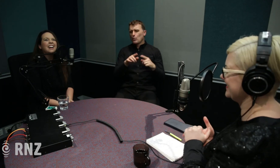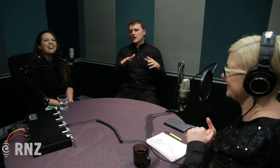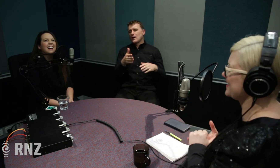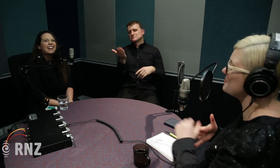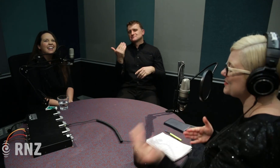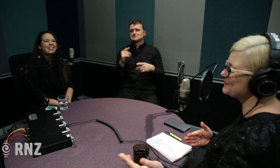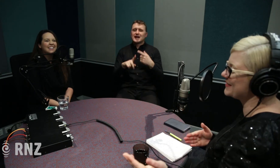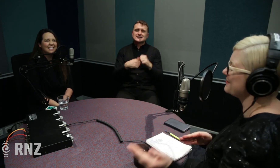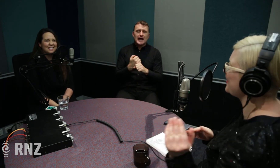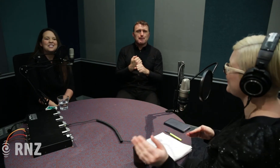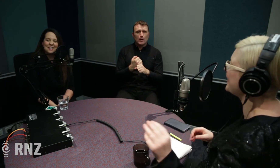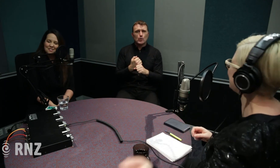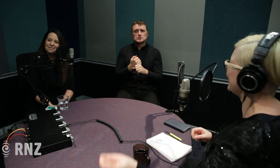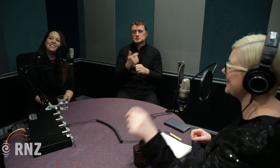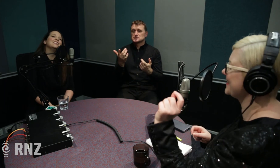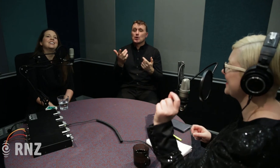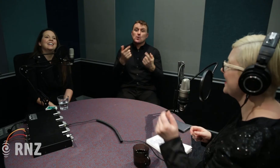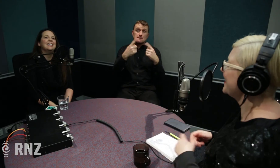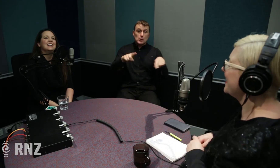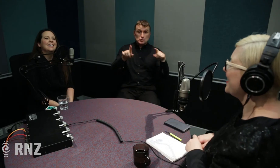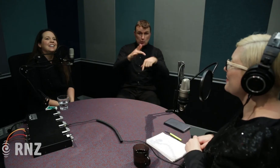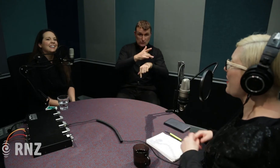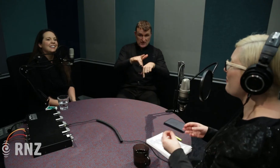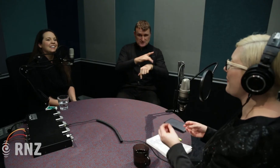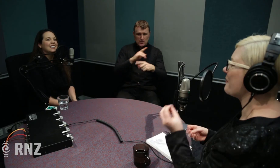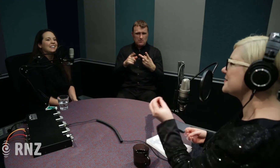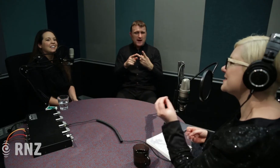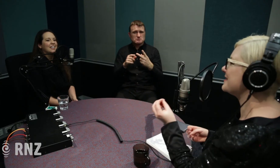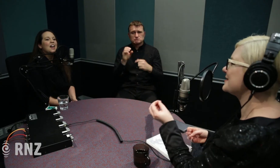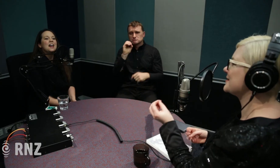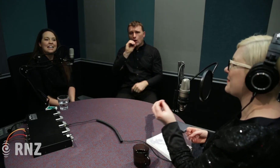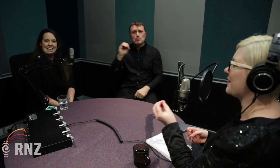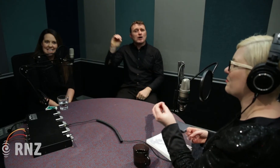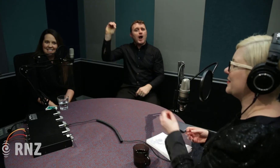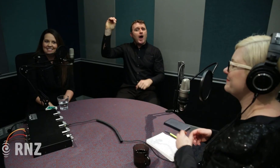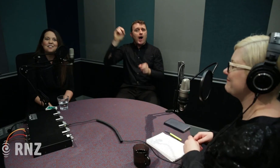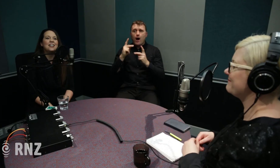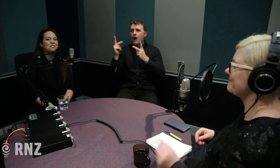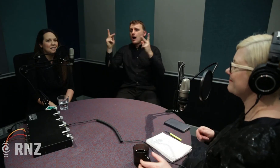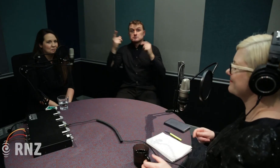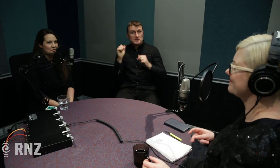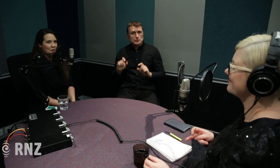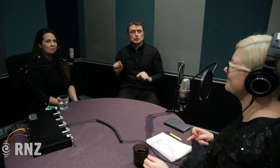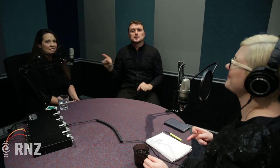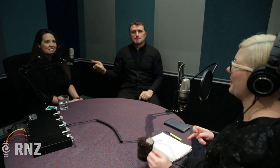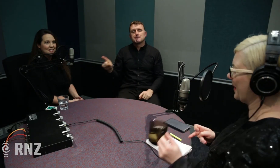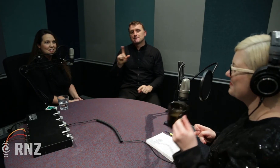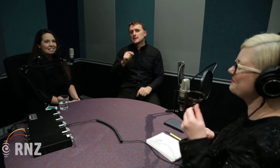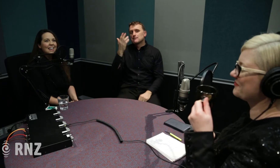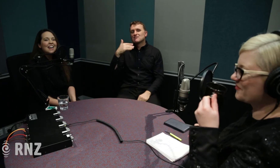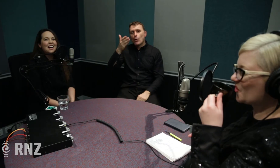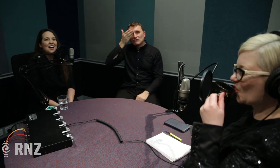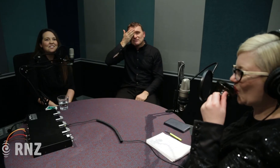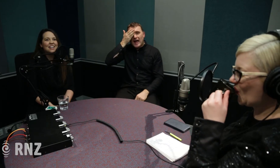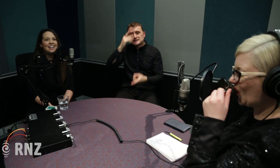sign. So musical theatre, we've got that tick. Yep. What about opera? What's the challenges with something like opera? Yeah, I did Phantom of the Opera. That was